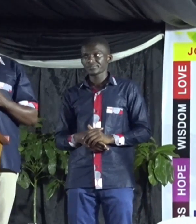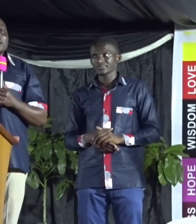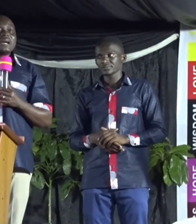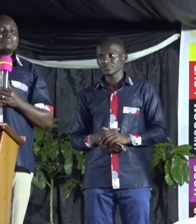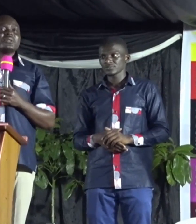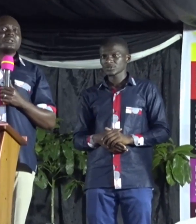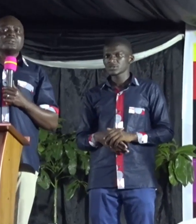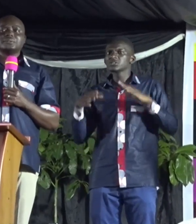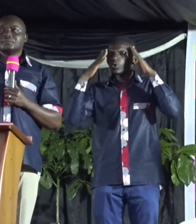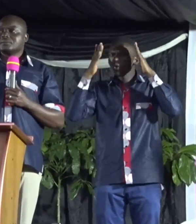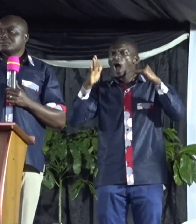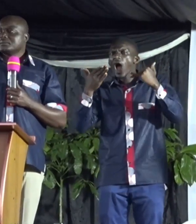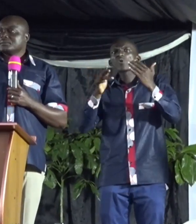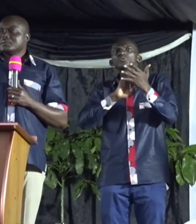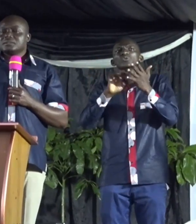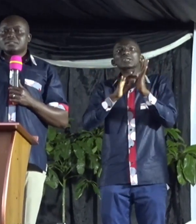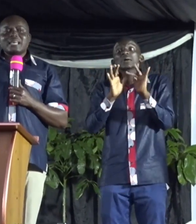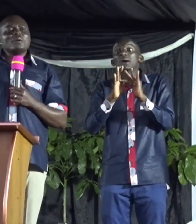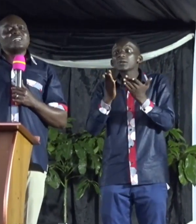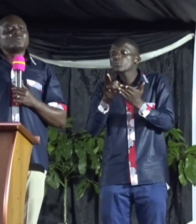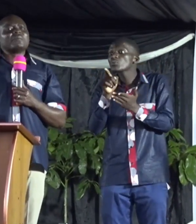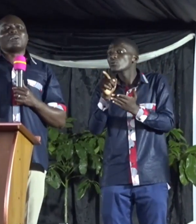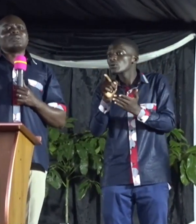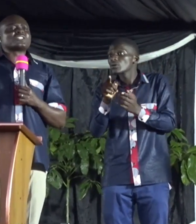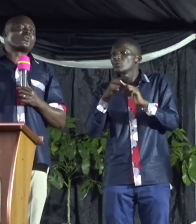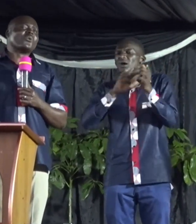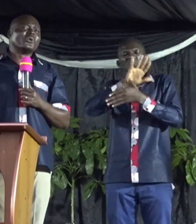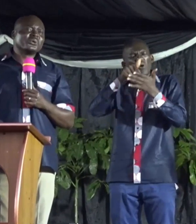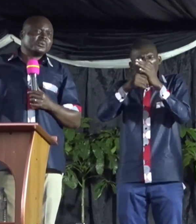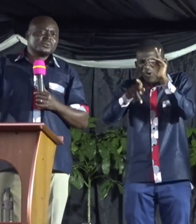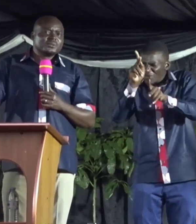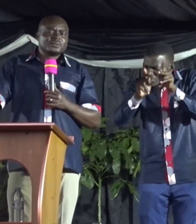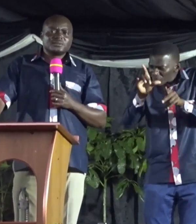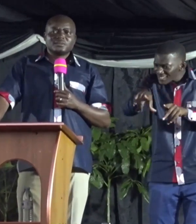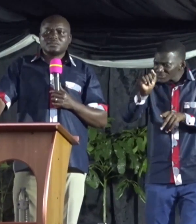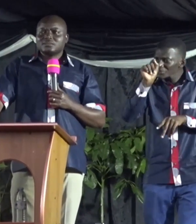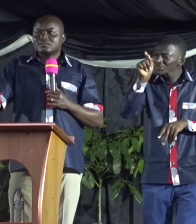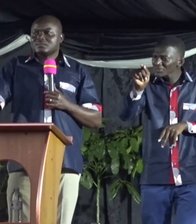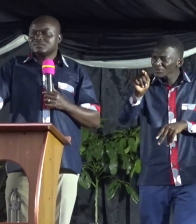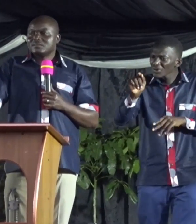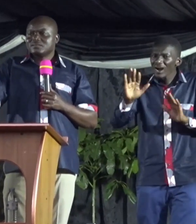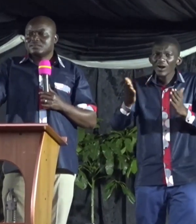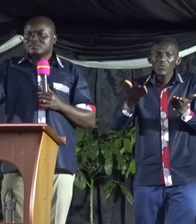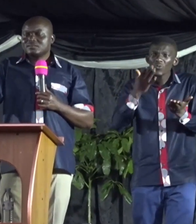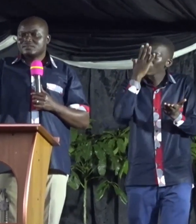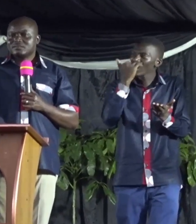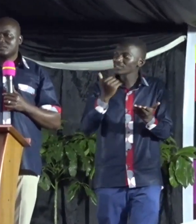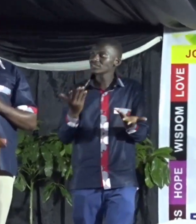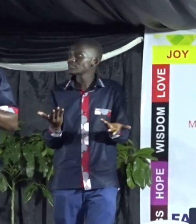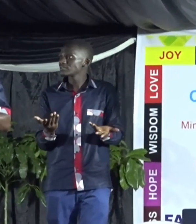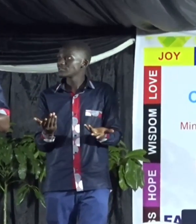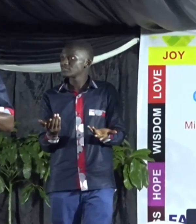Tamanyi na kusoma Bible oyo. He can't even read the Bible. Nemu bantu bona balozeza oku oyo. Did they only see this person to be our leader?